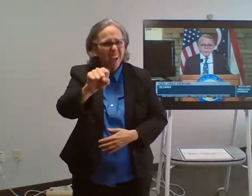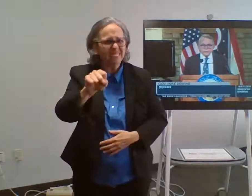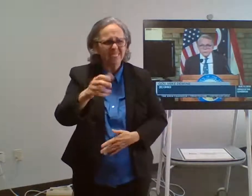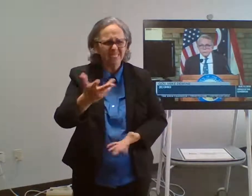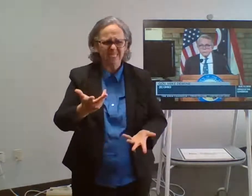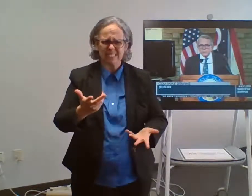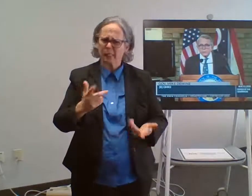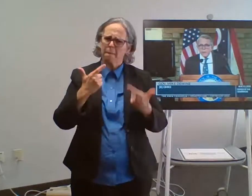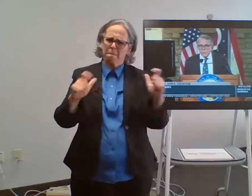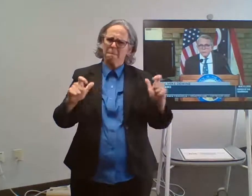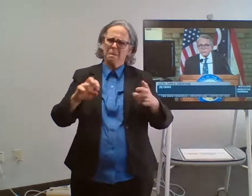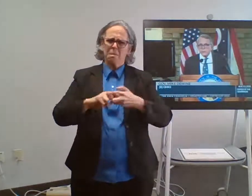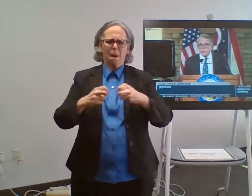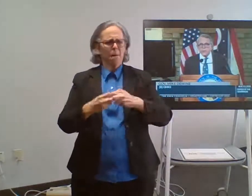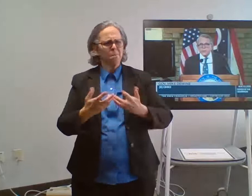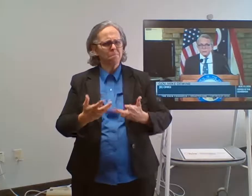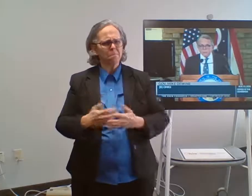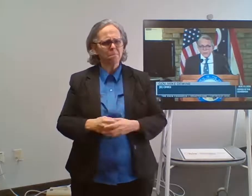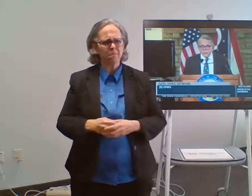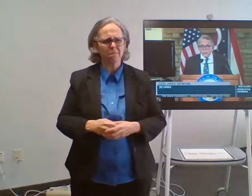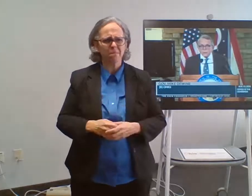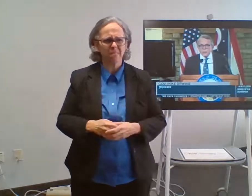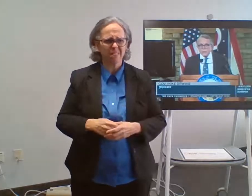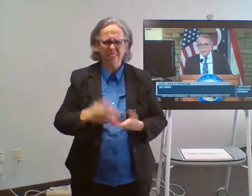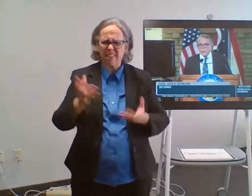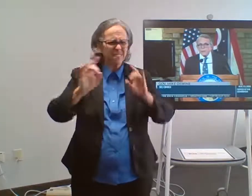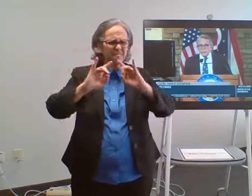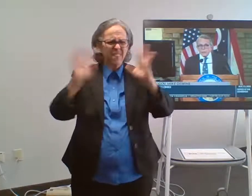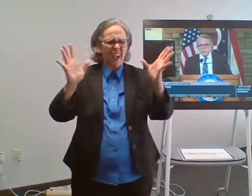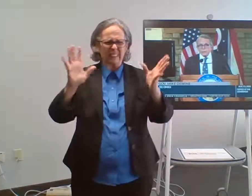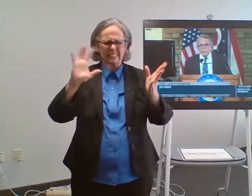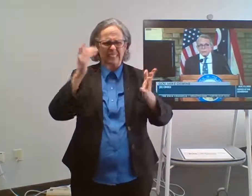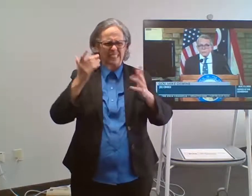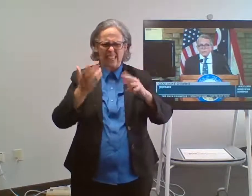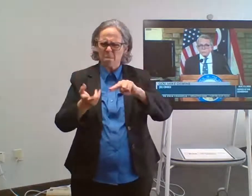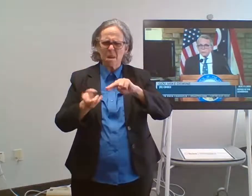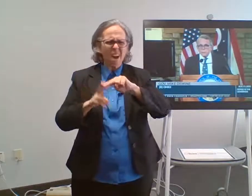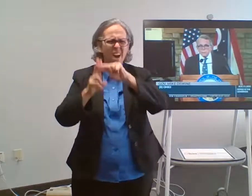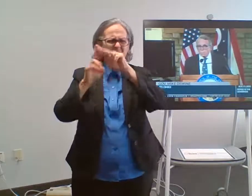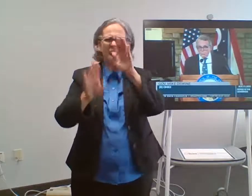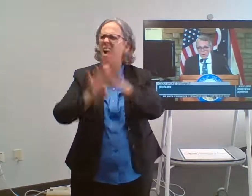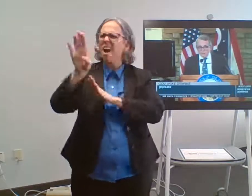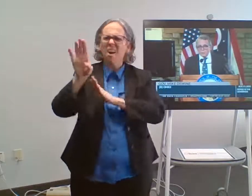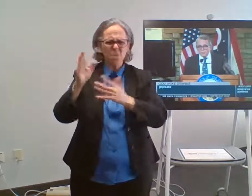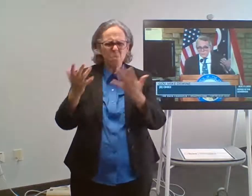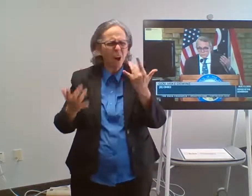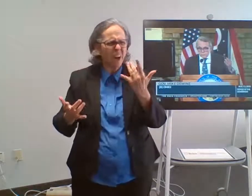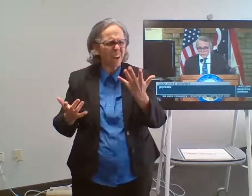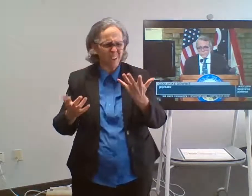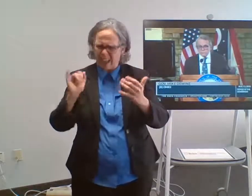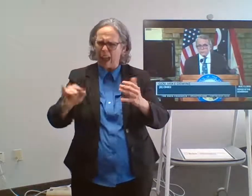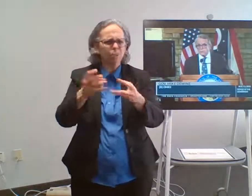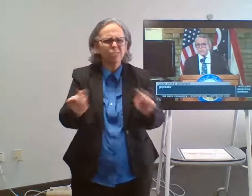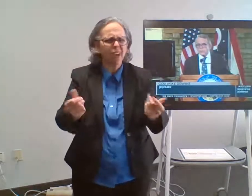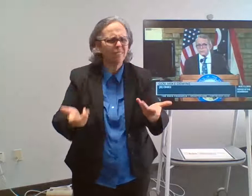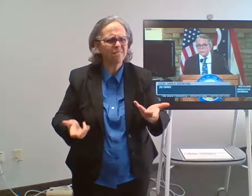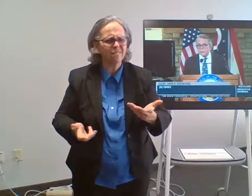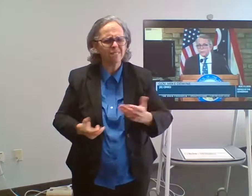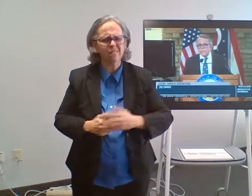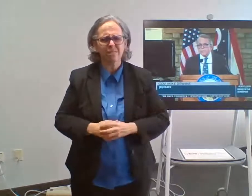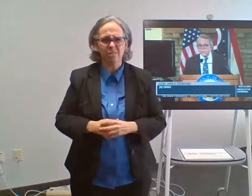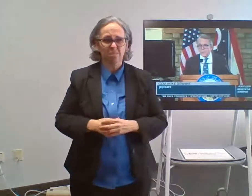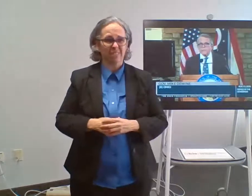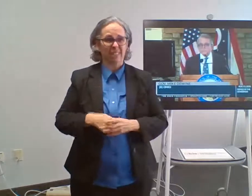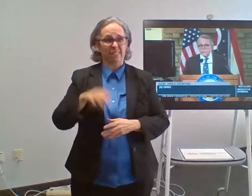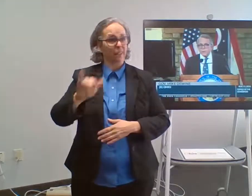We've seen this violence escalate, and we need to solve it. And I've sent to the General